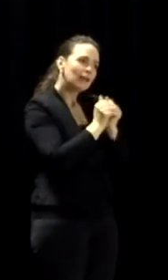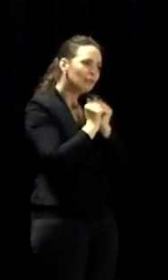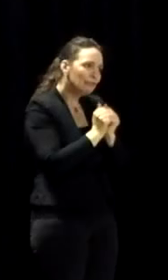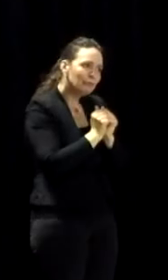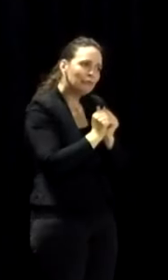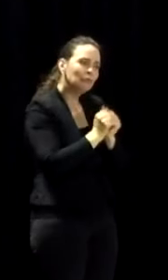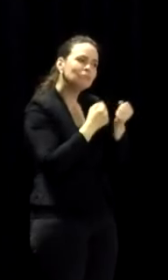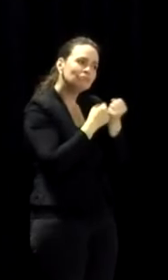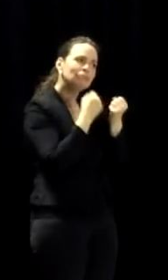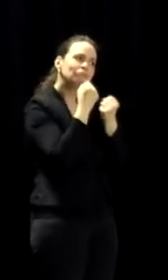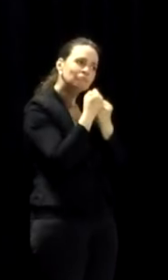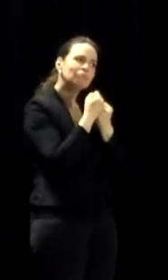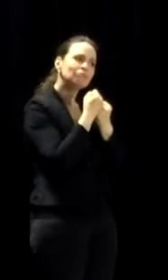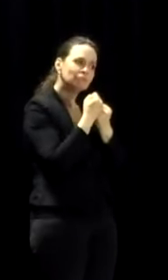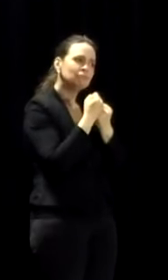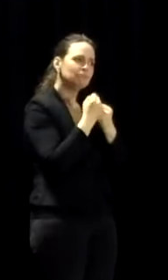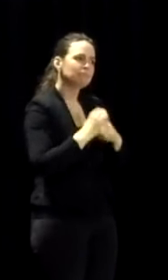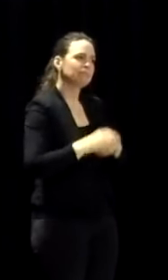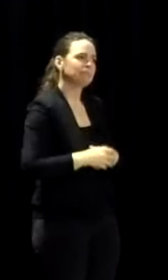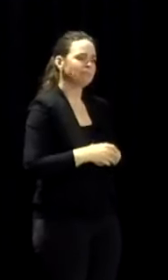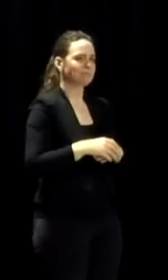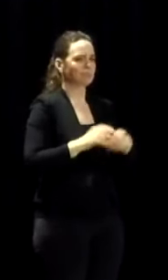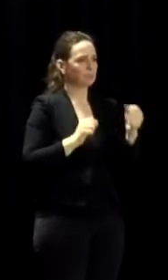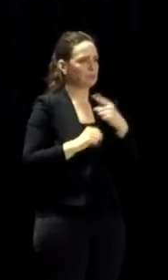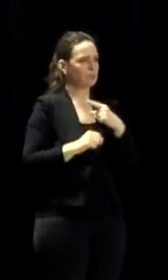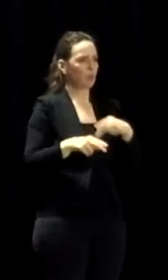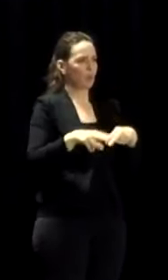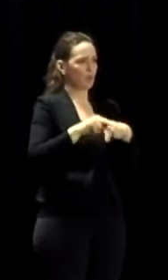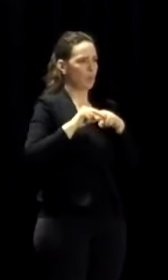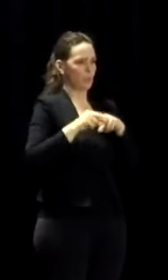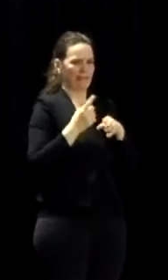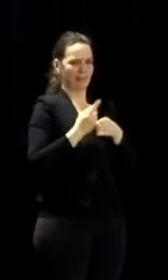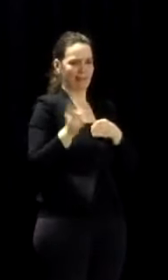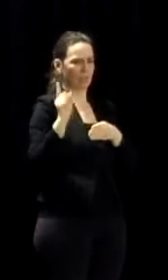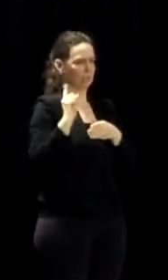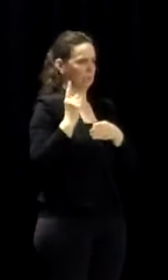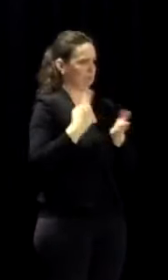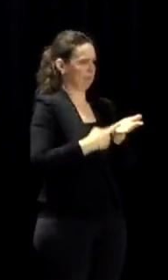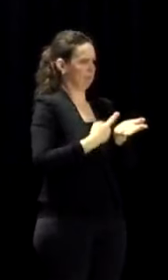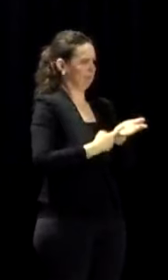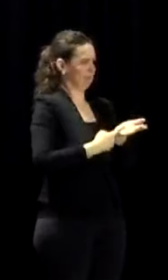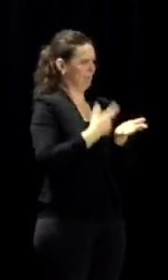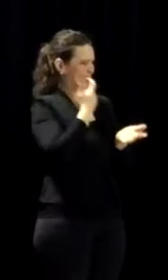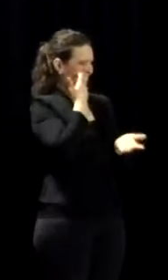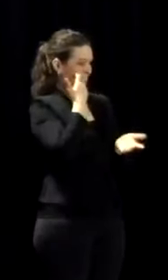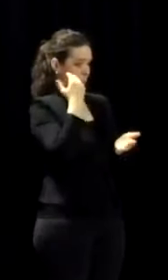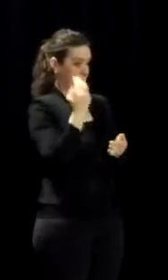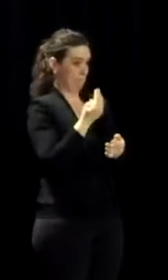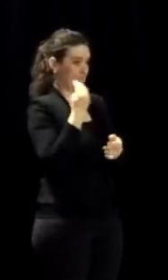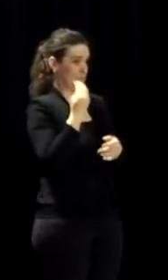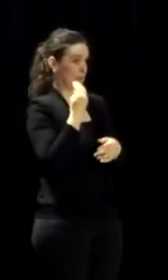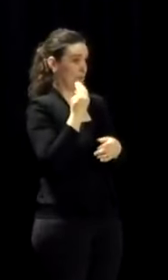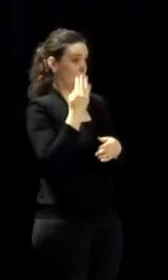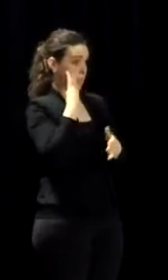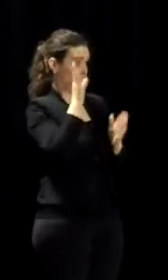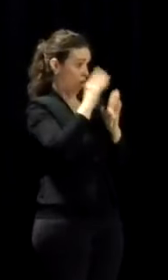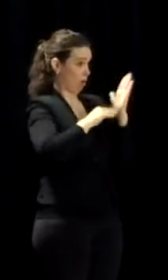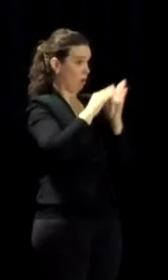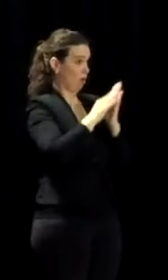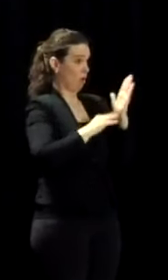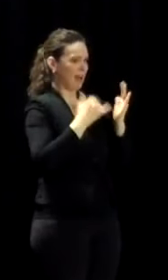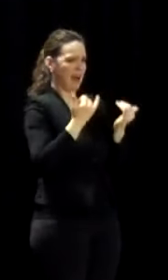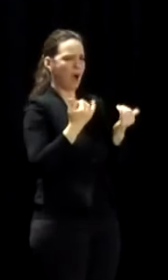Mayor, could you speak to the loan program you announced last week? And now that the application process opened on Monday, how many applications have you gotten? Yeah,